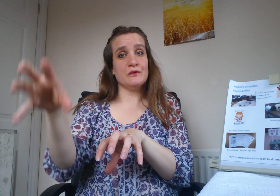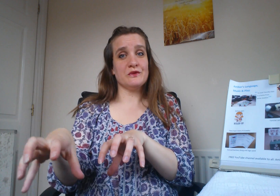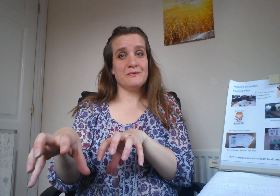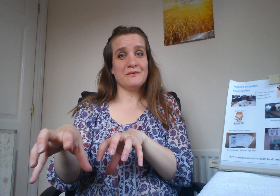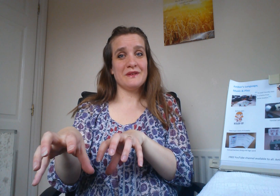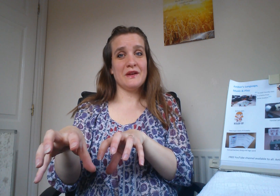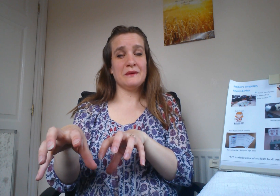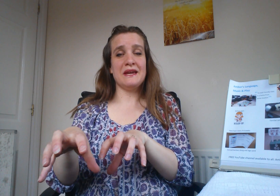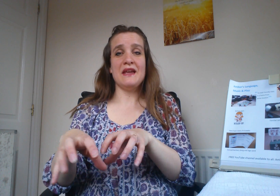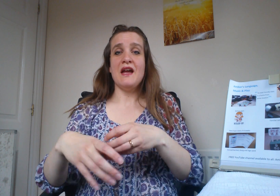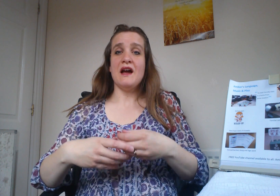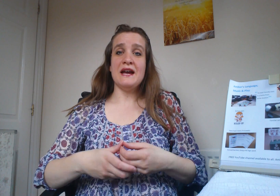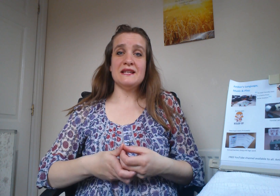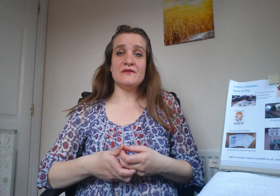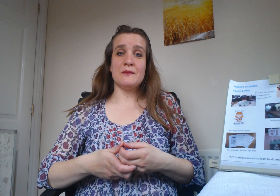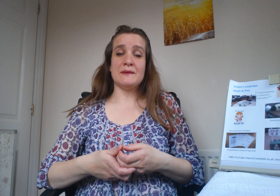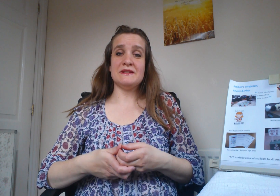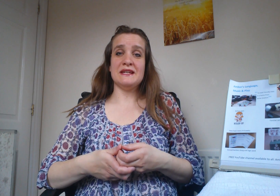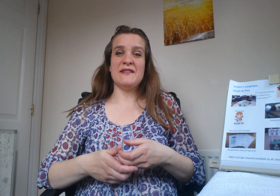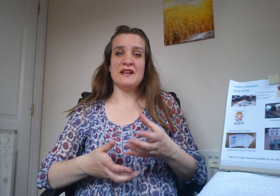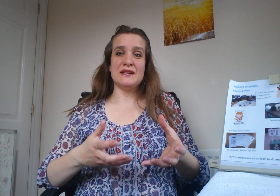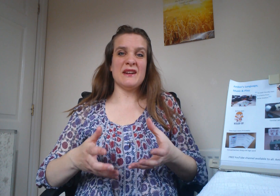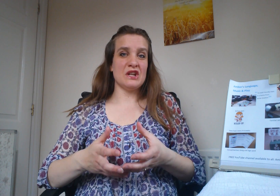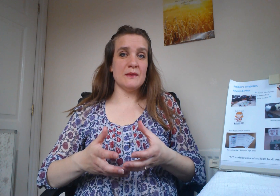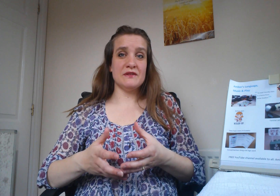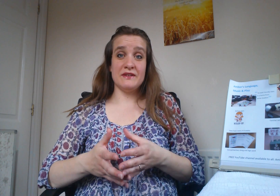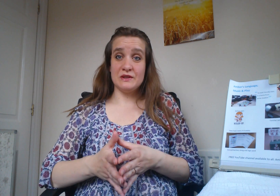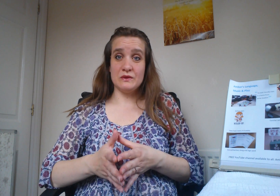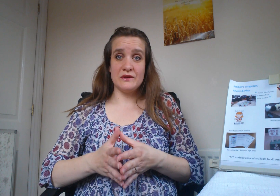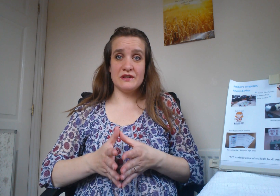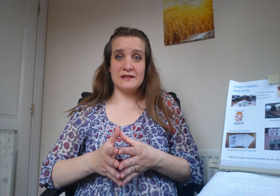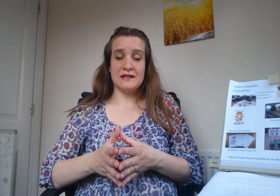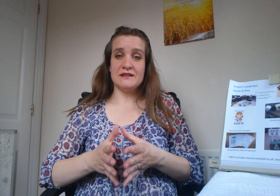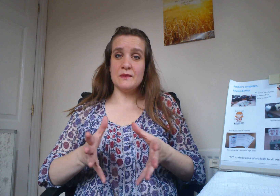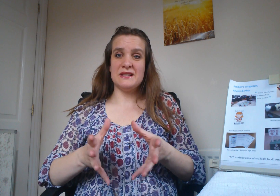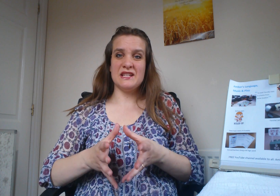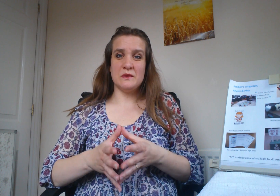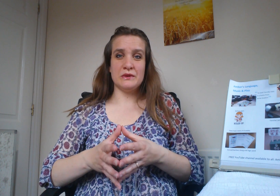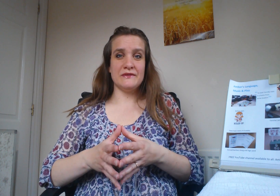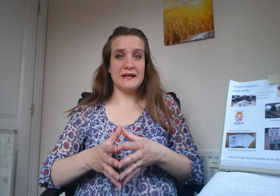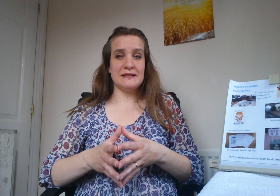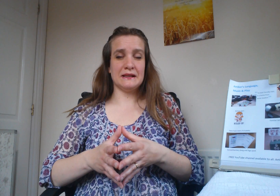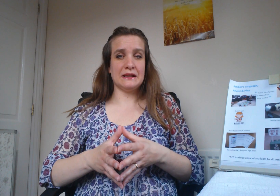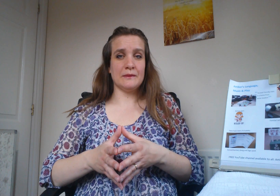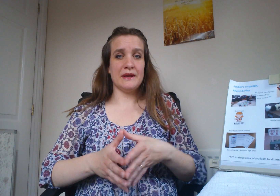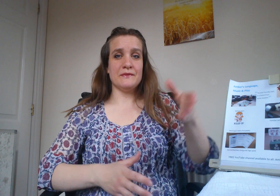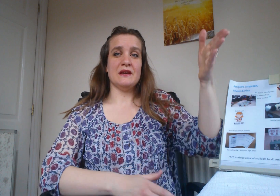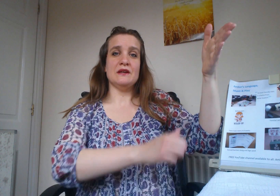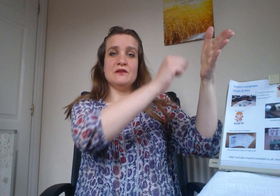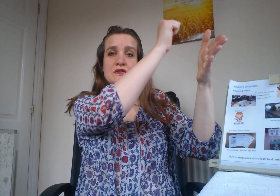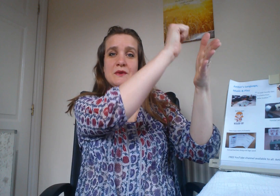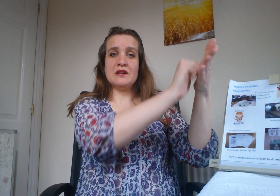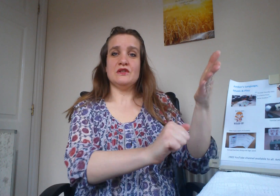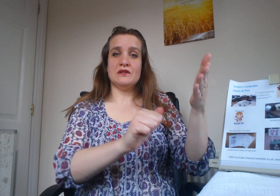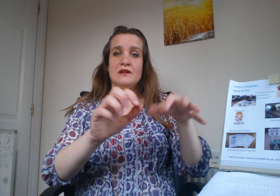animals. Okay, I tend to find when I'm singing that I don't have time to fit all those signs in, so I tend to abbreviate it a little bit. So we can, if you